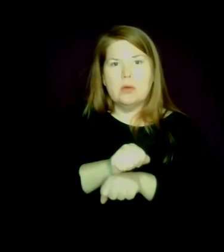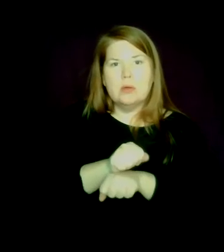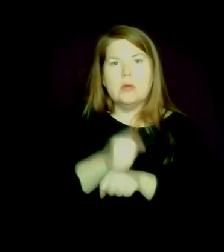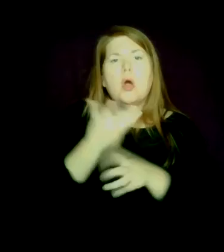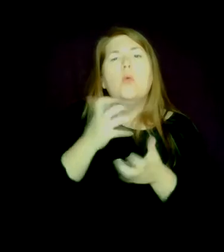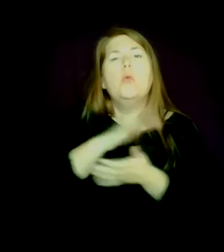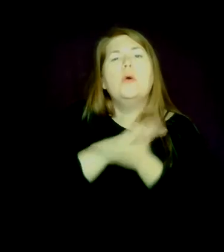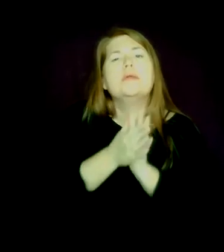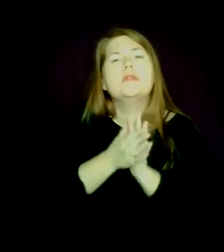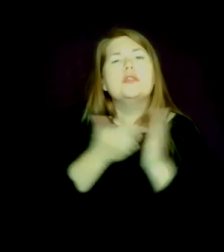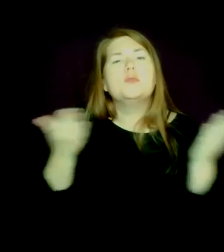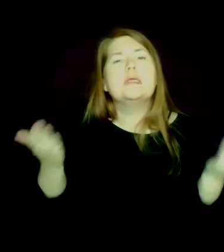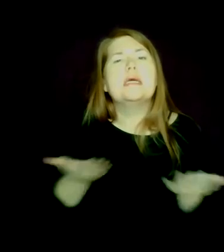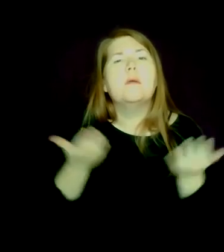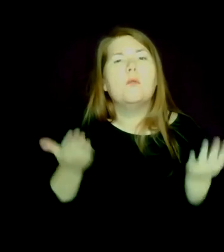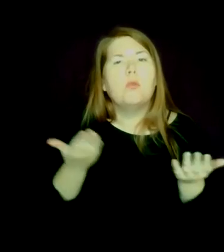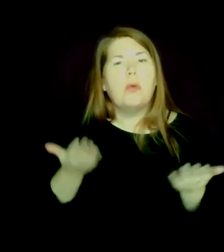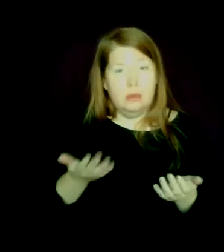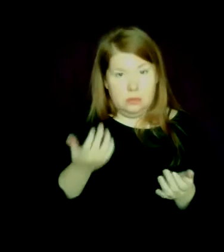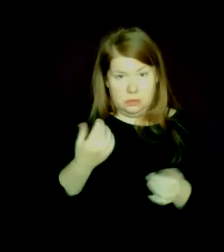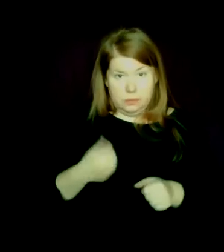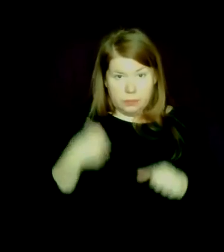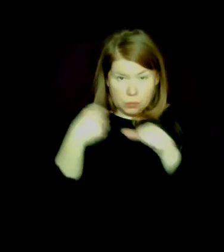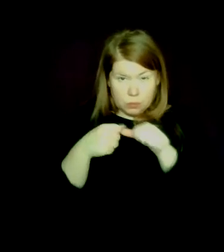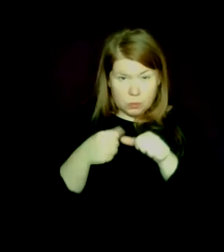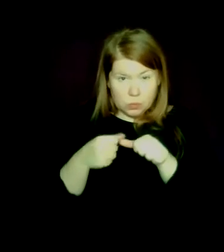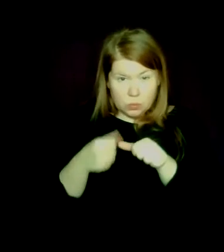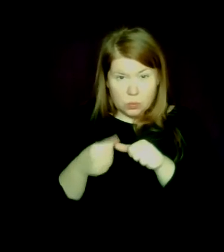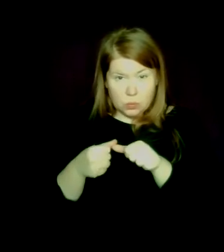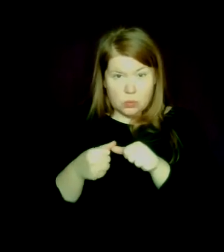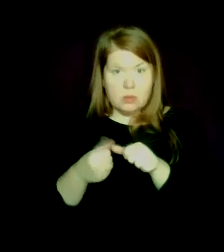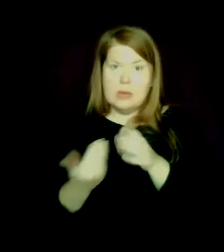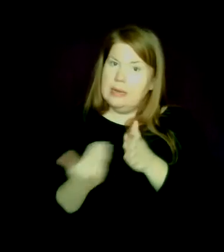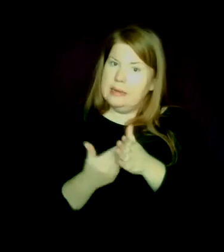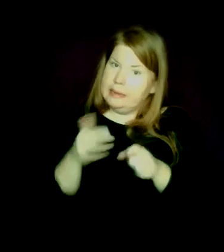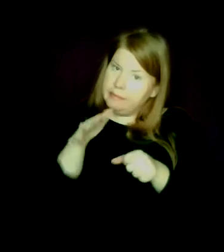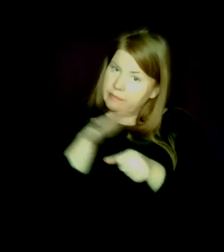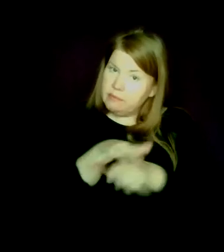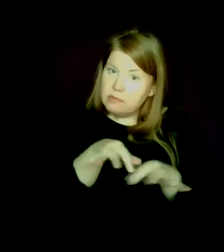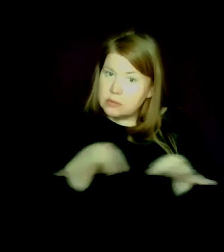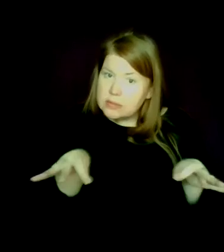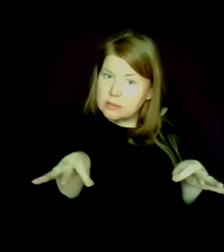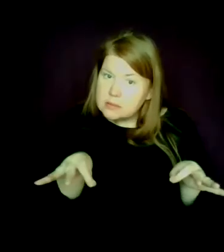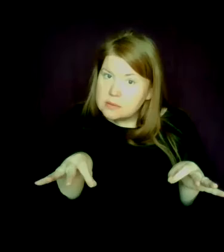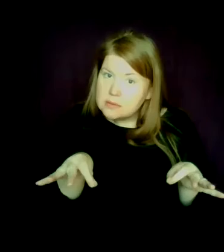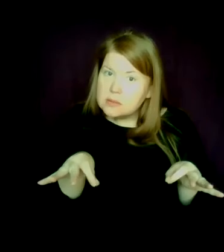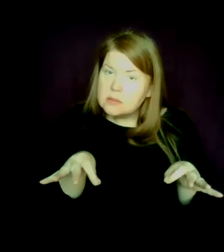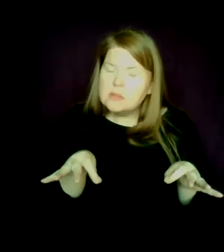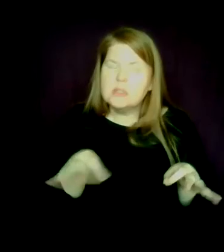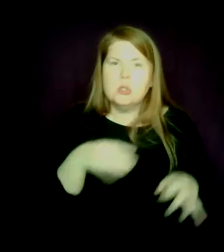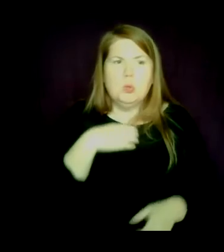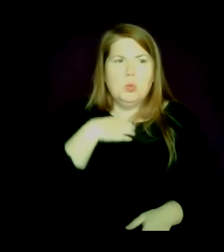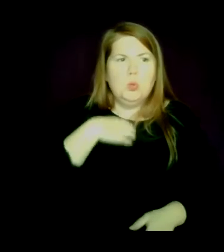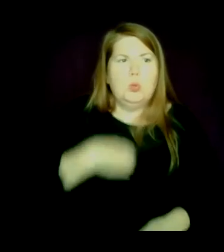What does she wish she could do? Remember, we're going to use it in full sentences. She wishes she